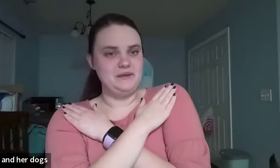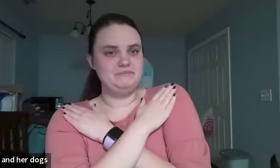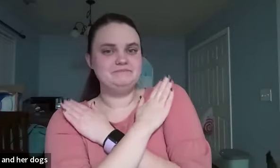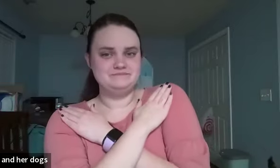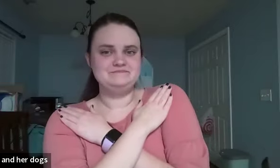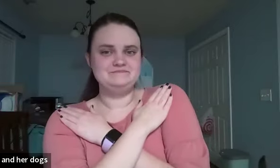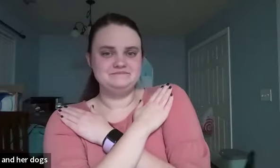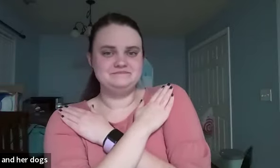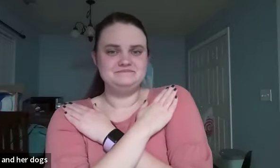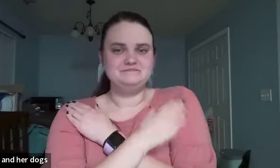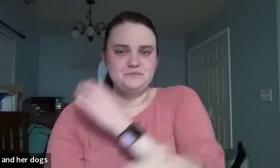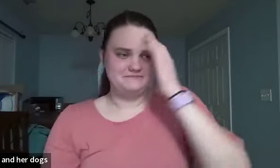mummy.